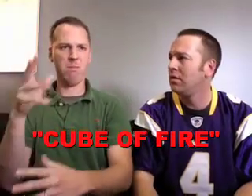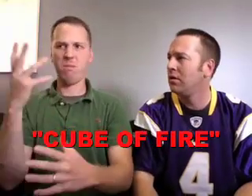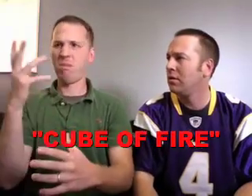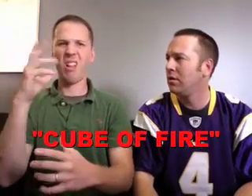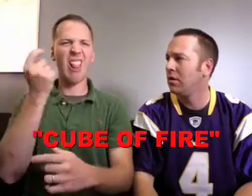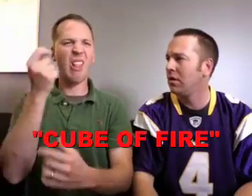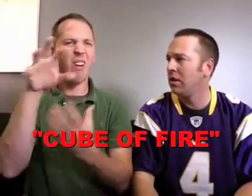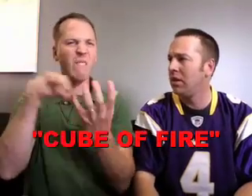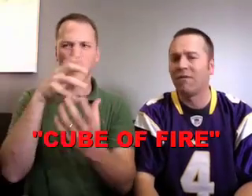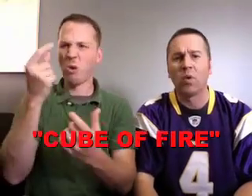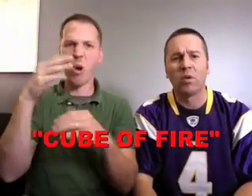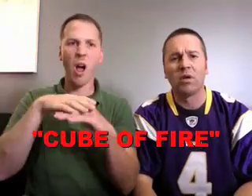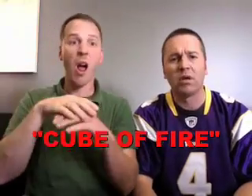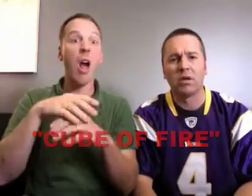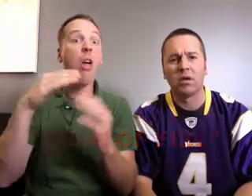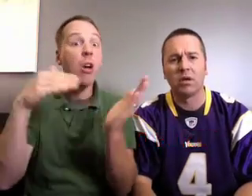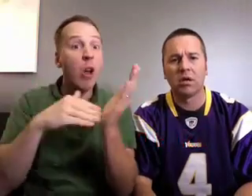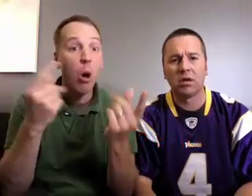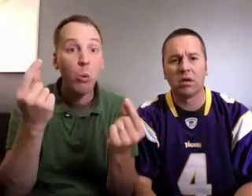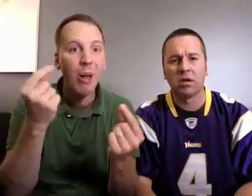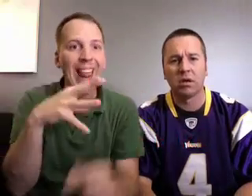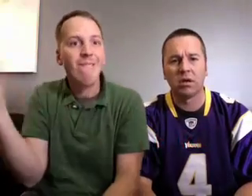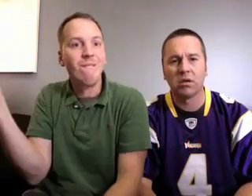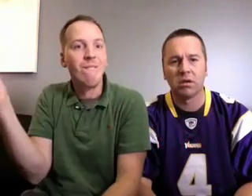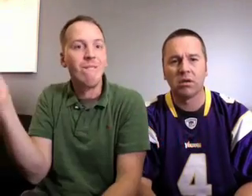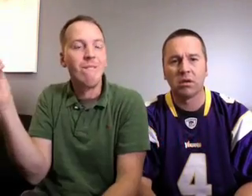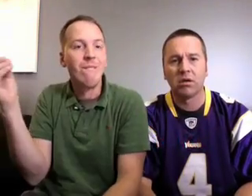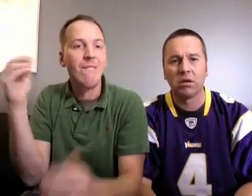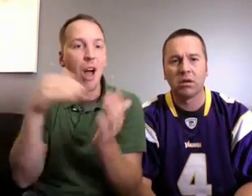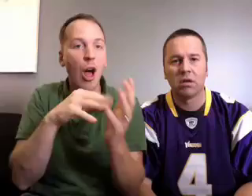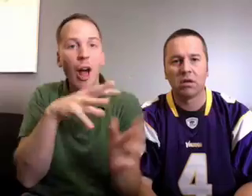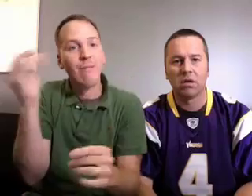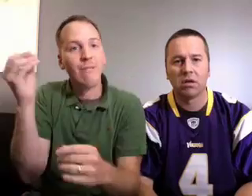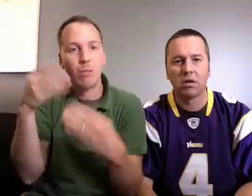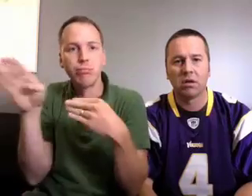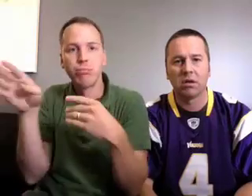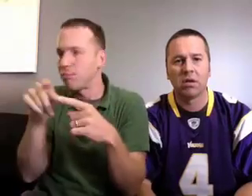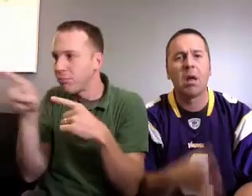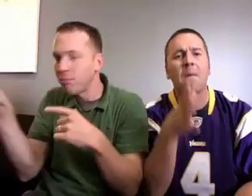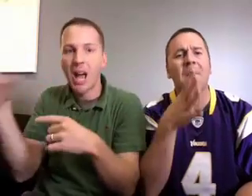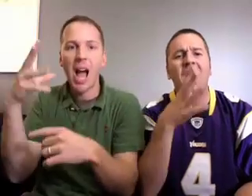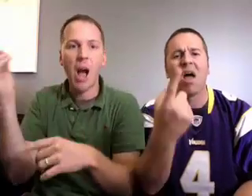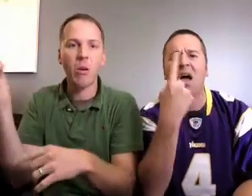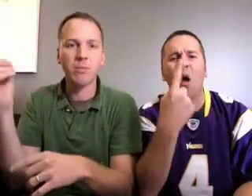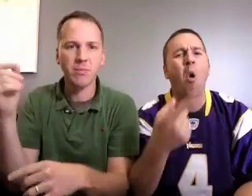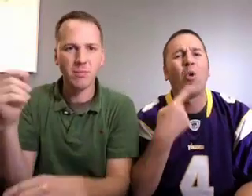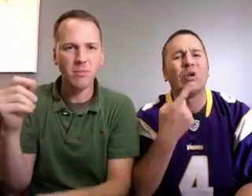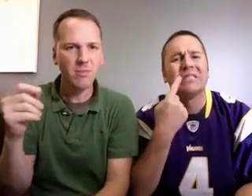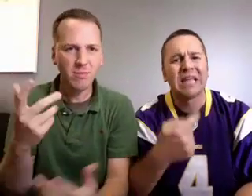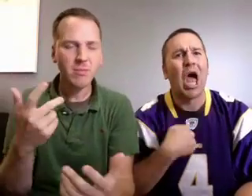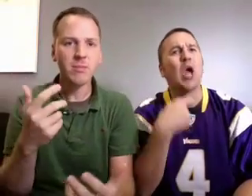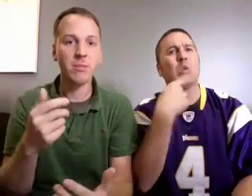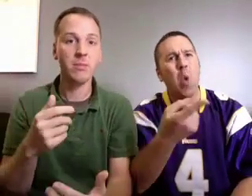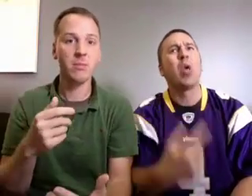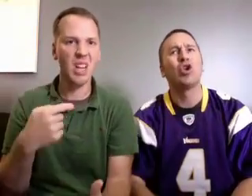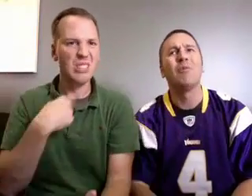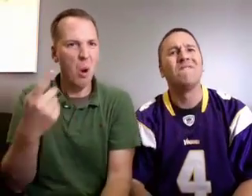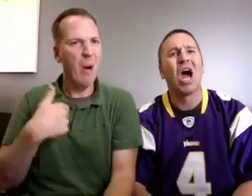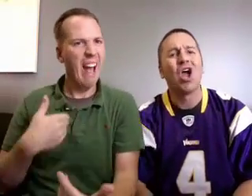Yeah, my mom said, what? She was confused with what was going on, too. And the doctor, he went out of the room right away. You know, he took And my off. mom said, "What do you guys say to him?" I Yeah,